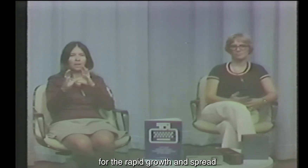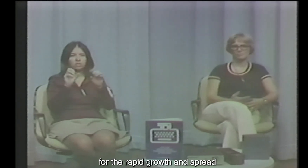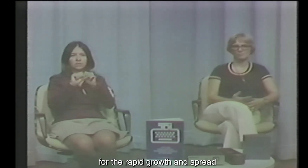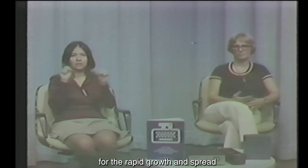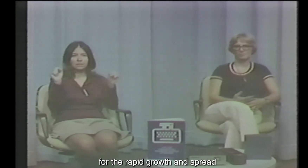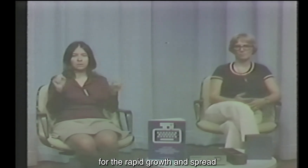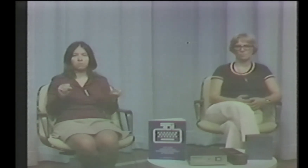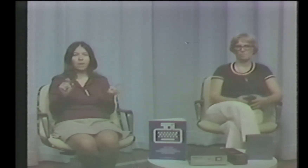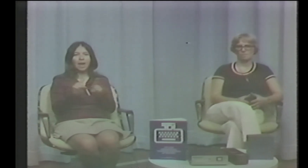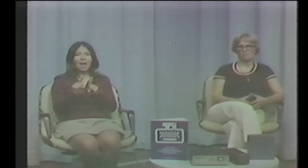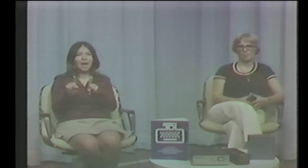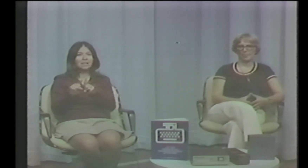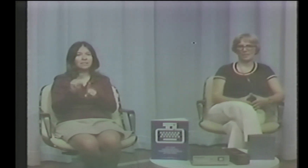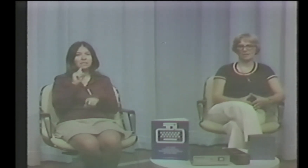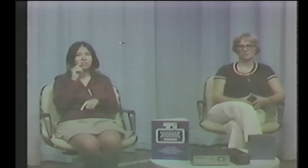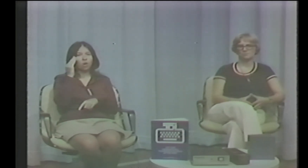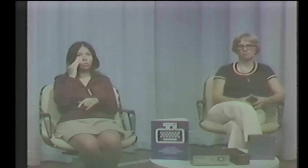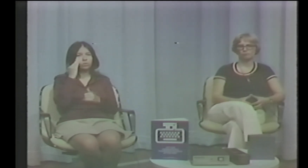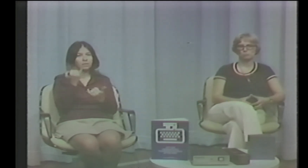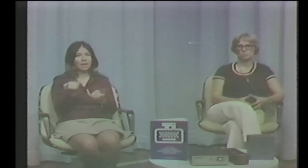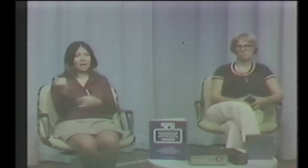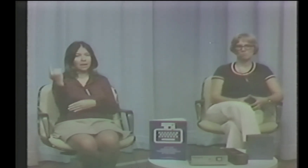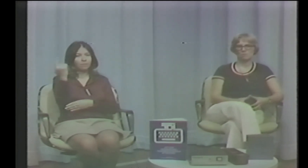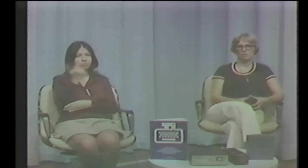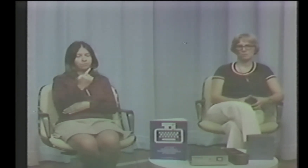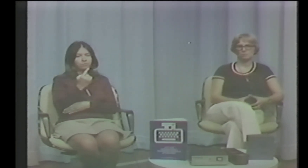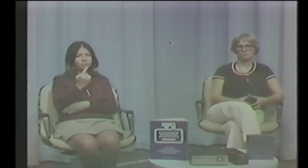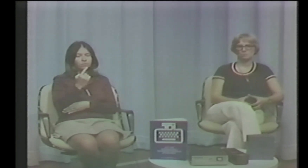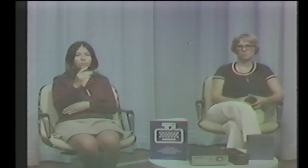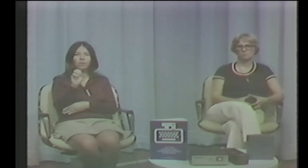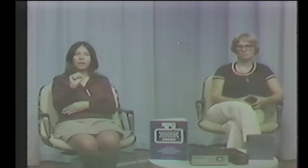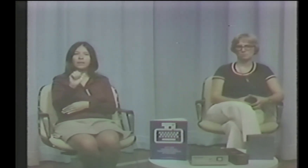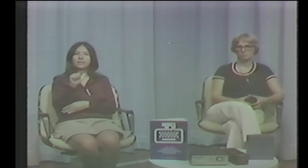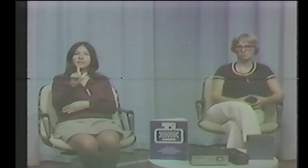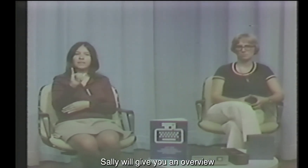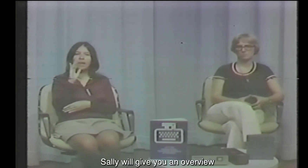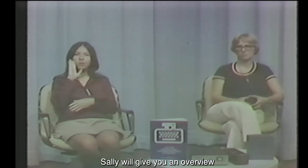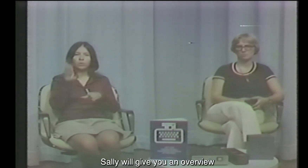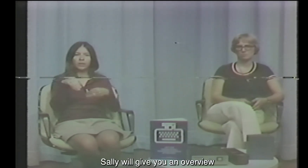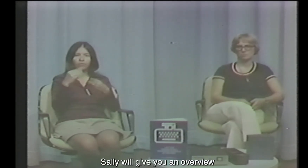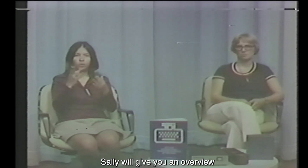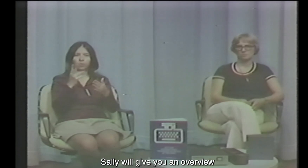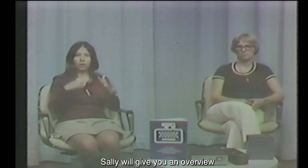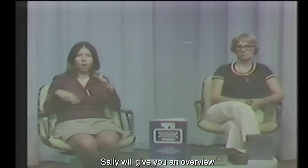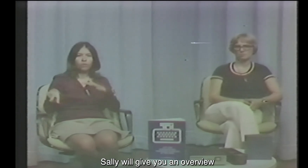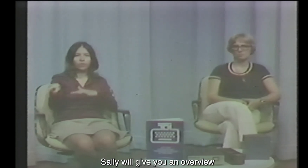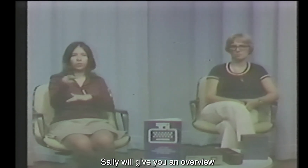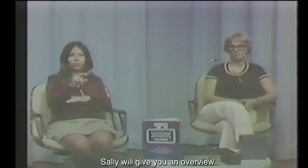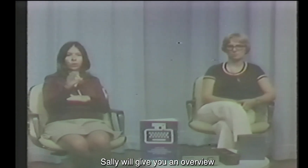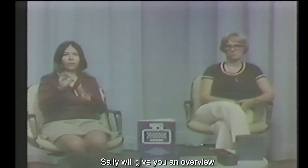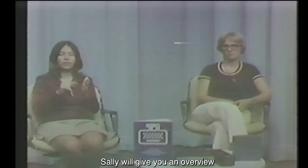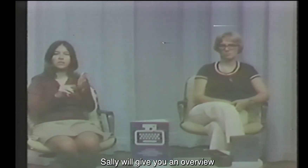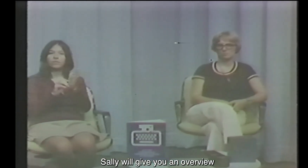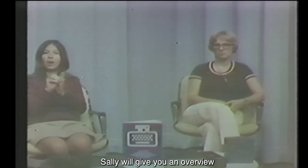telecommunication system as it is known today. Sally will give you an overview of this